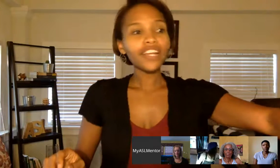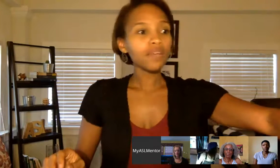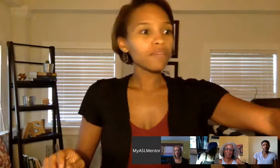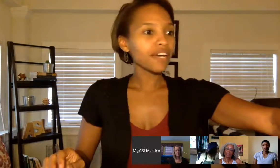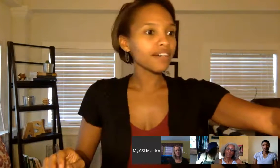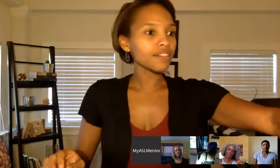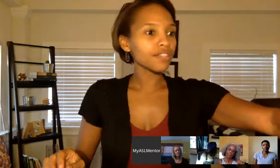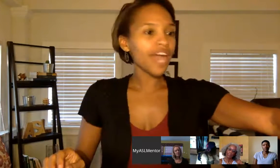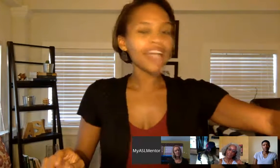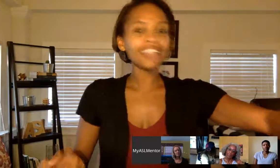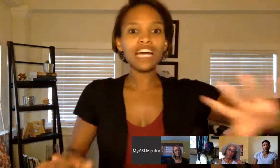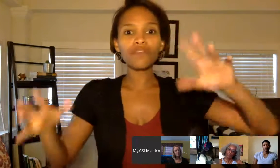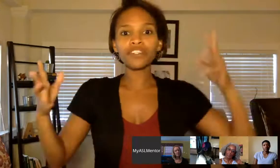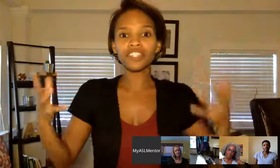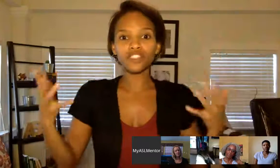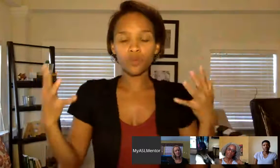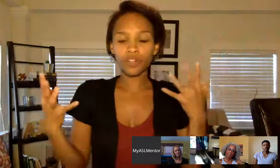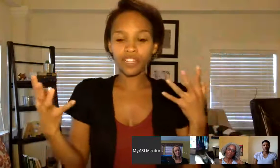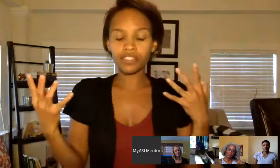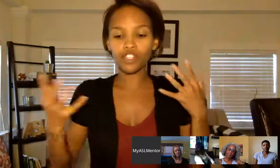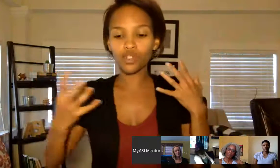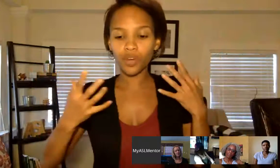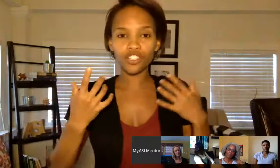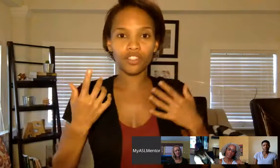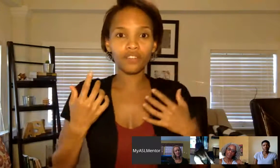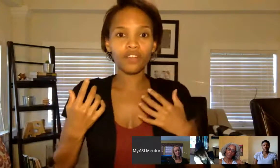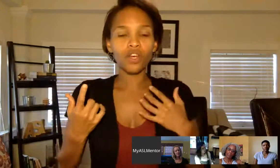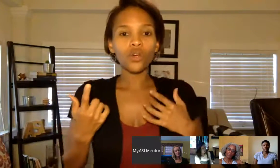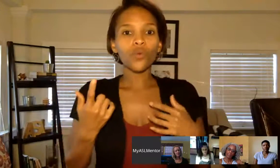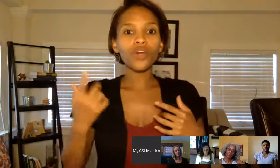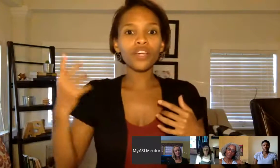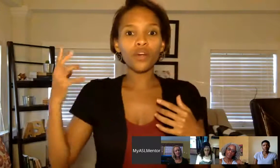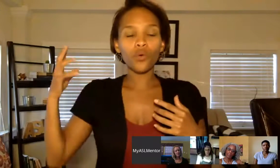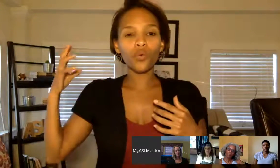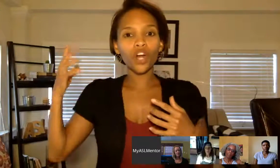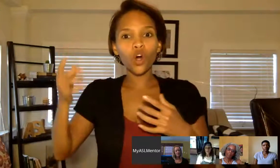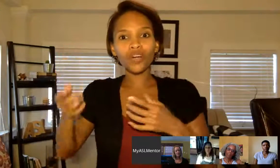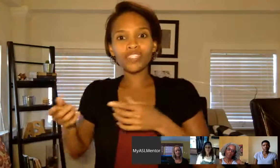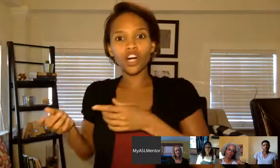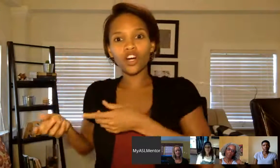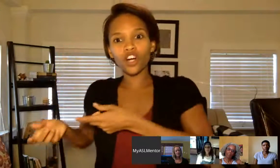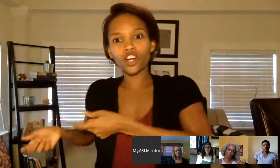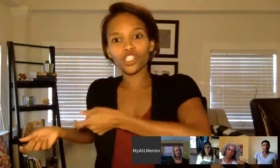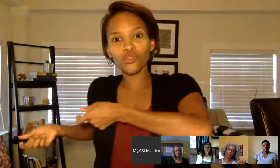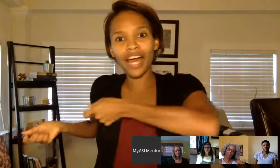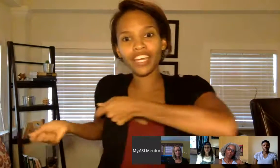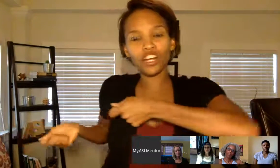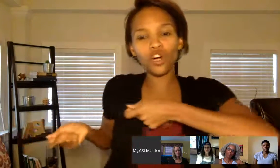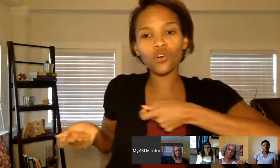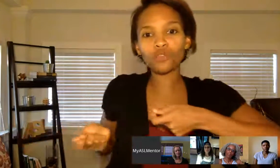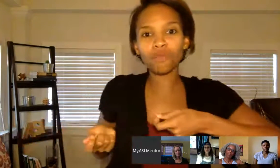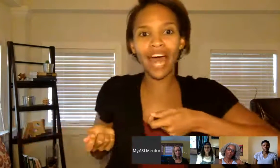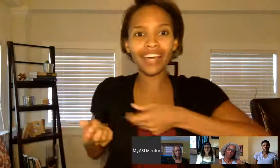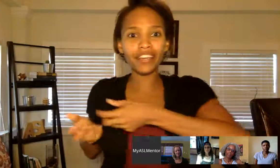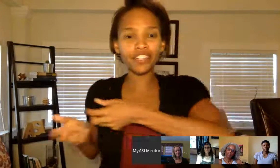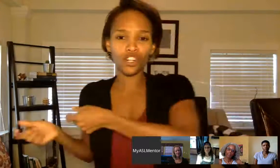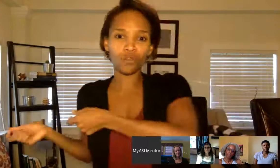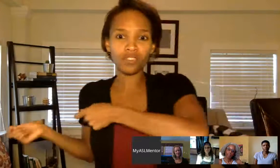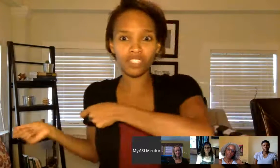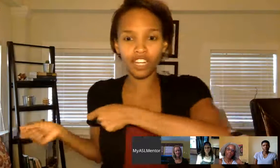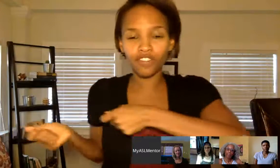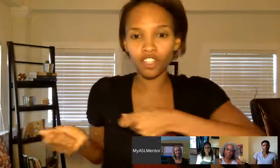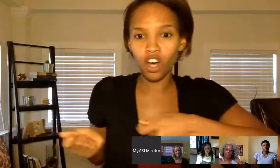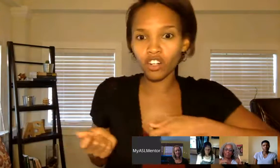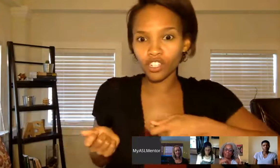It's funny because anytime we're in an interpreting situation, we always are dragging our own baggage, our